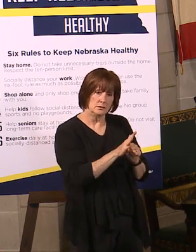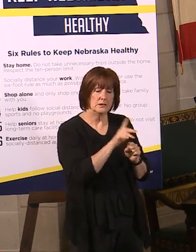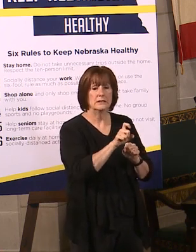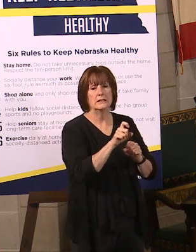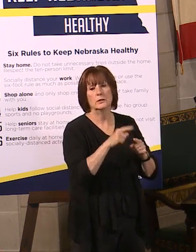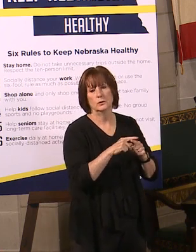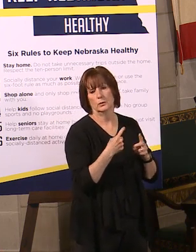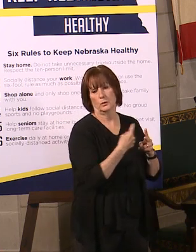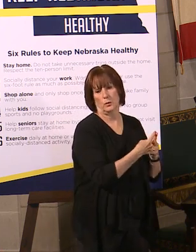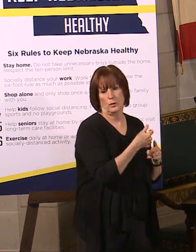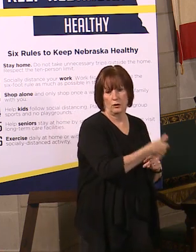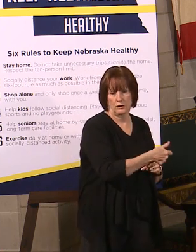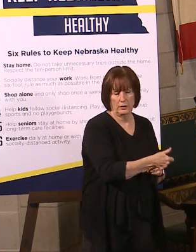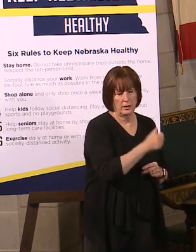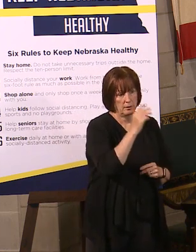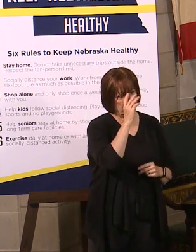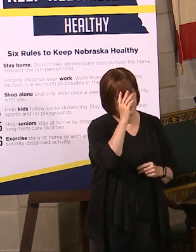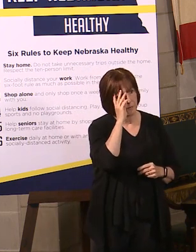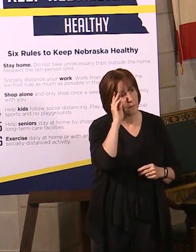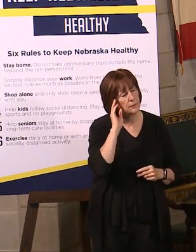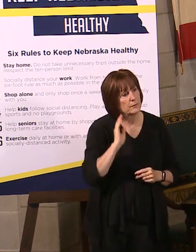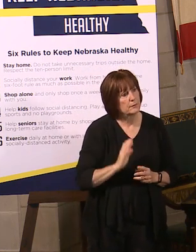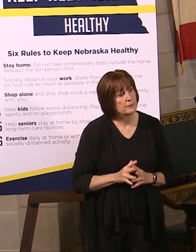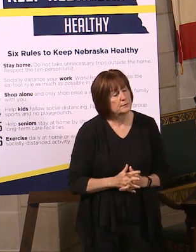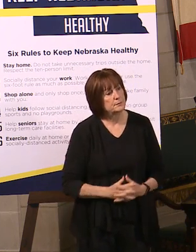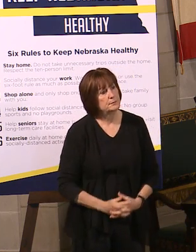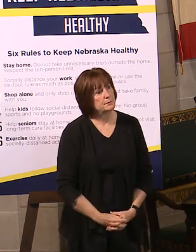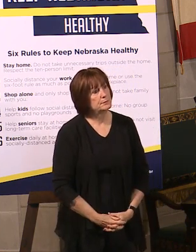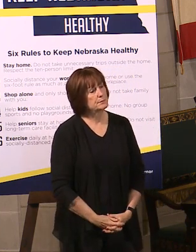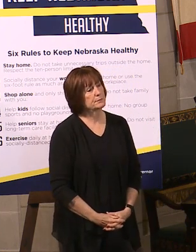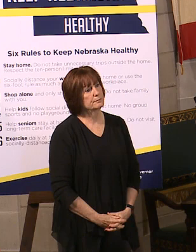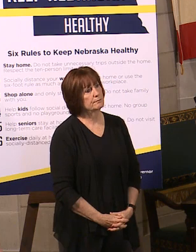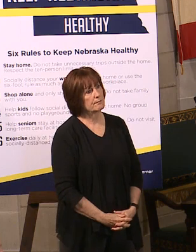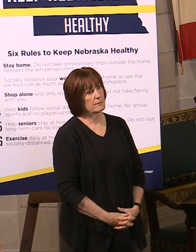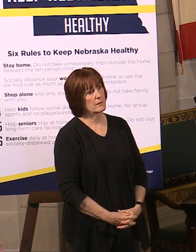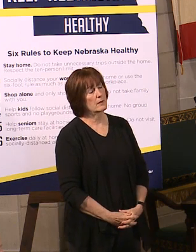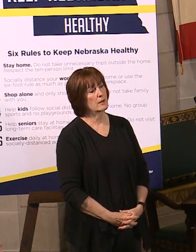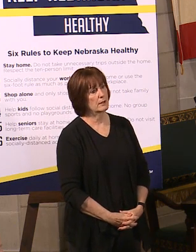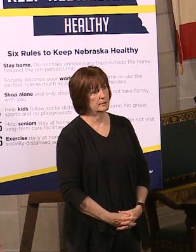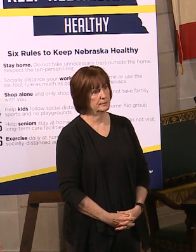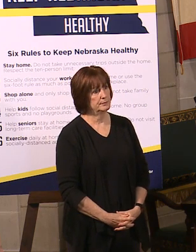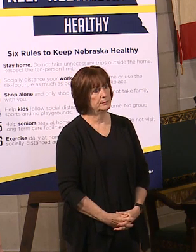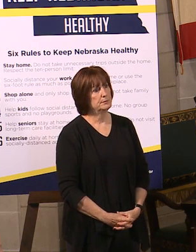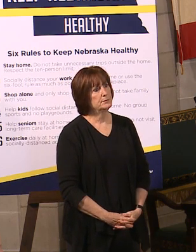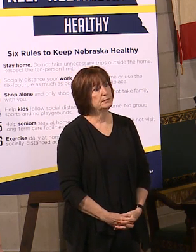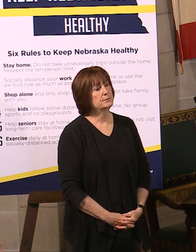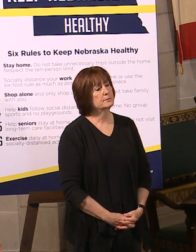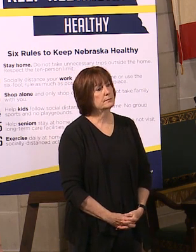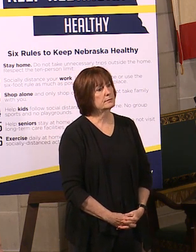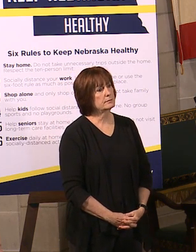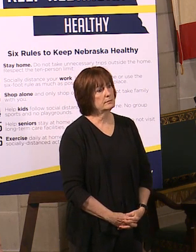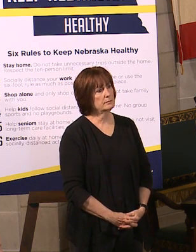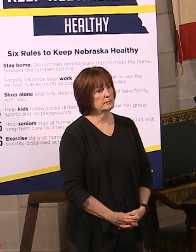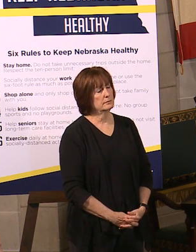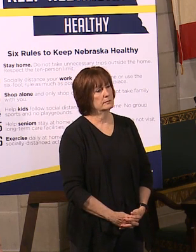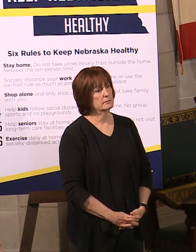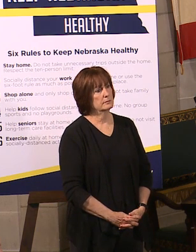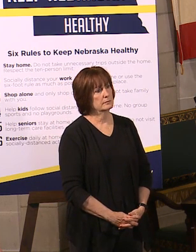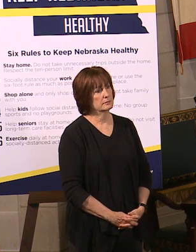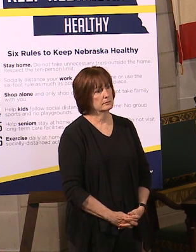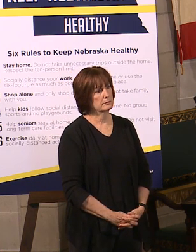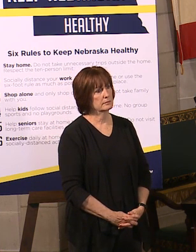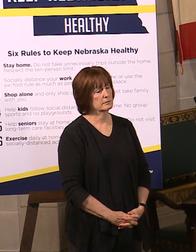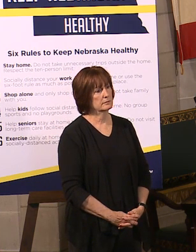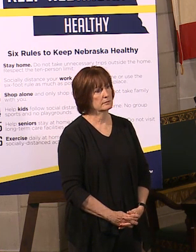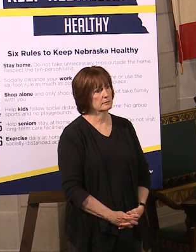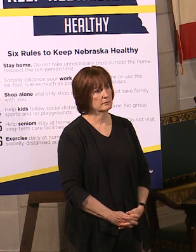KTV would like to know about the statewide transfer center that we're working with CHI on, and how will it be utilized across the